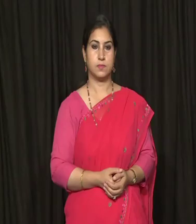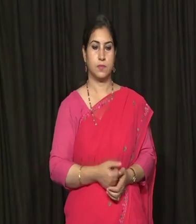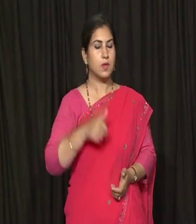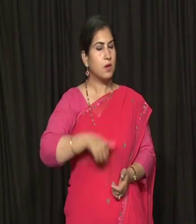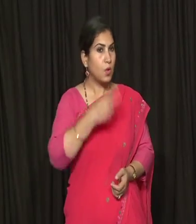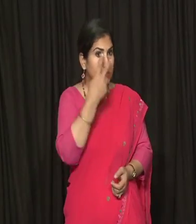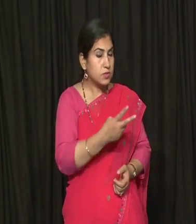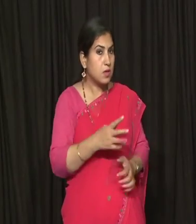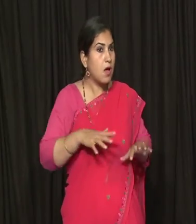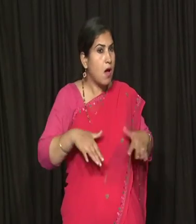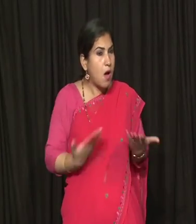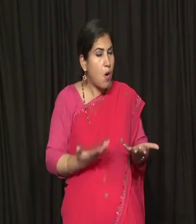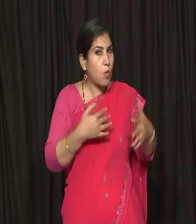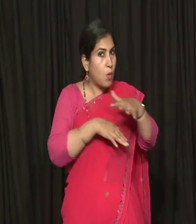Let us see how he did this.